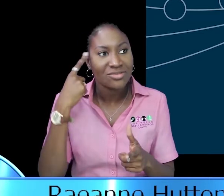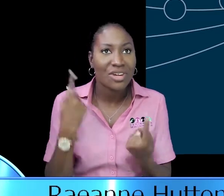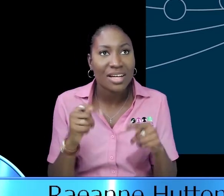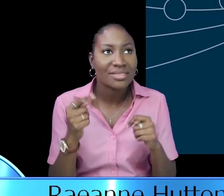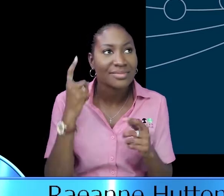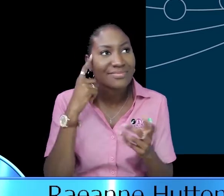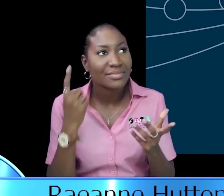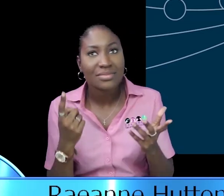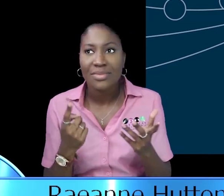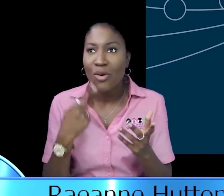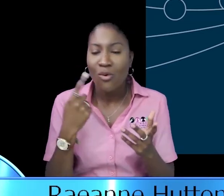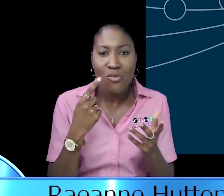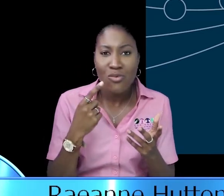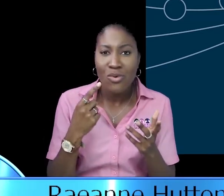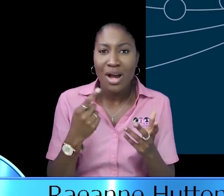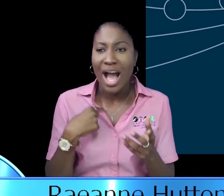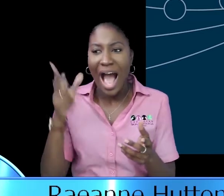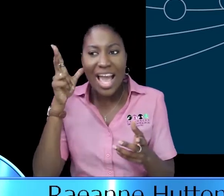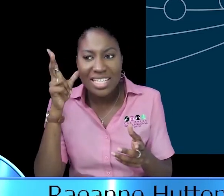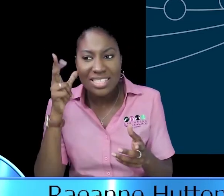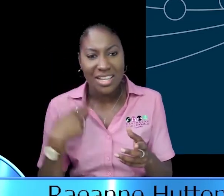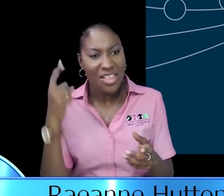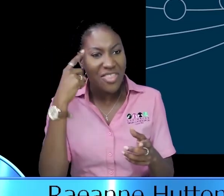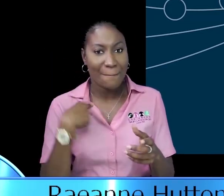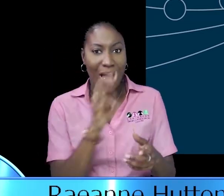meet. So, then you kind